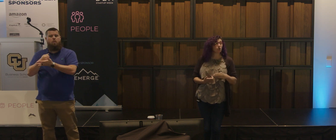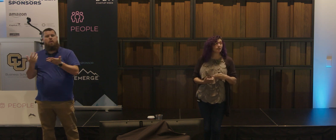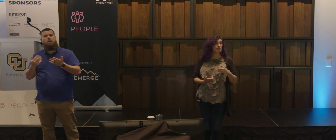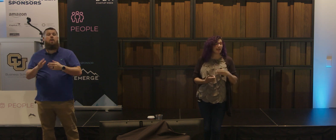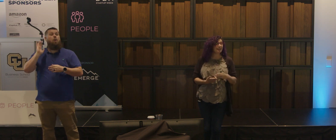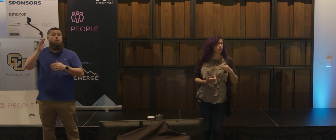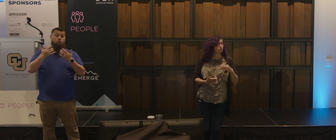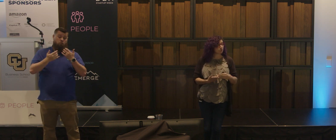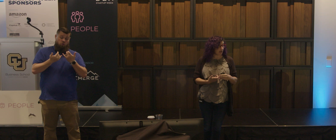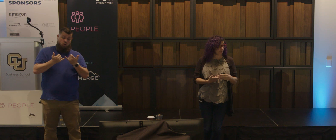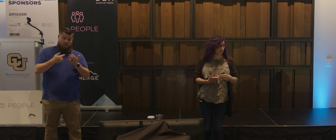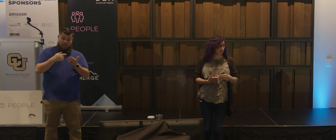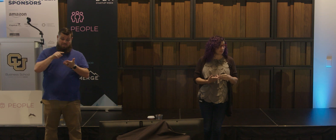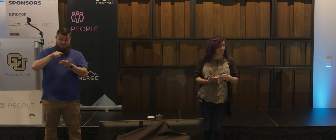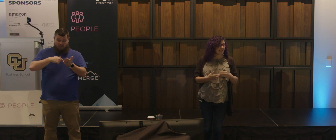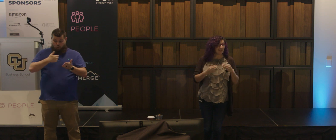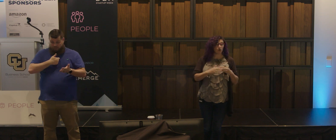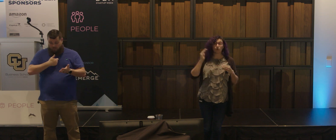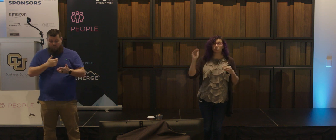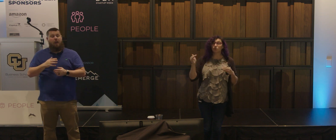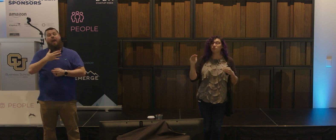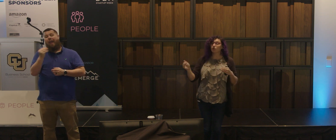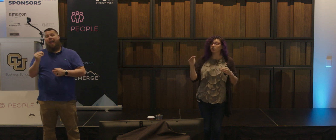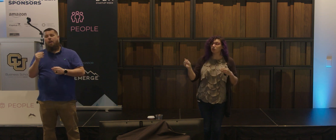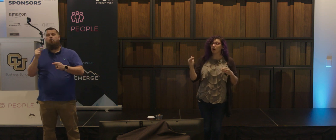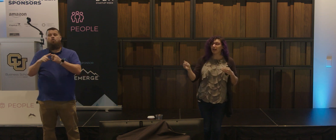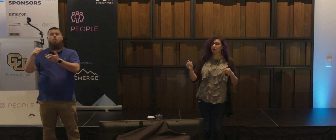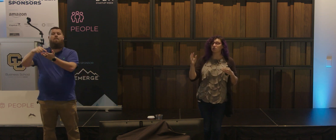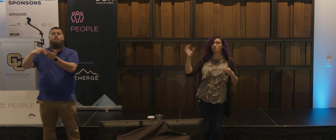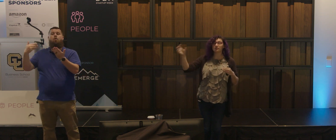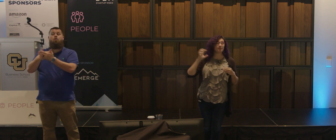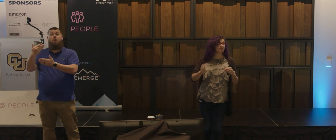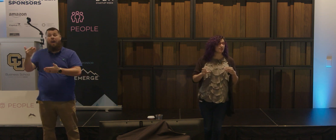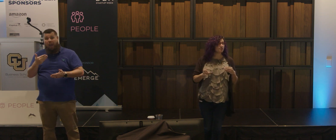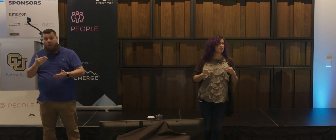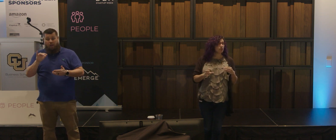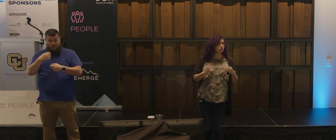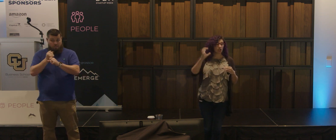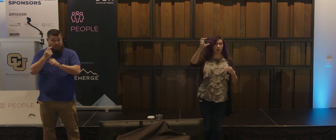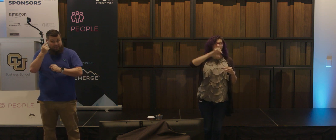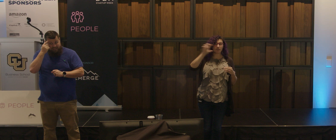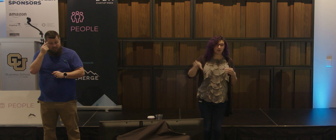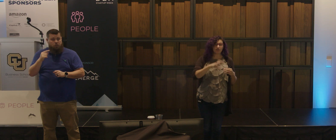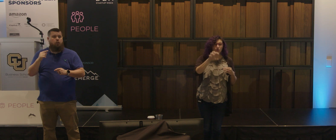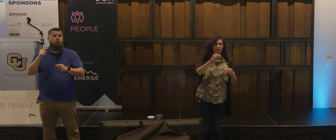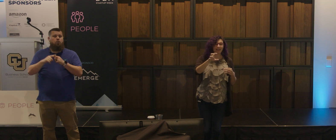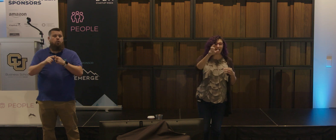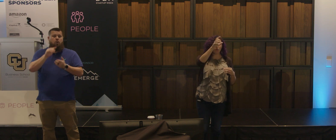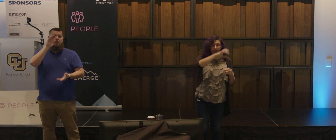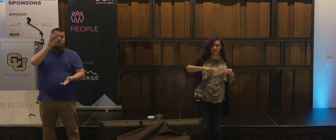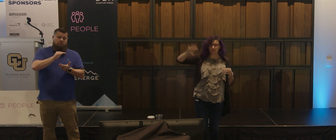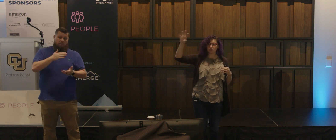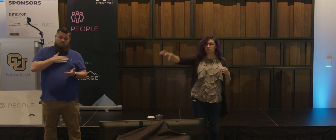you currently paying yourself? And in order to afford a new hire, does it make sense to cut some of your